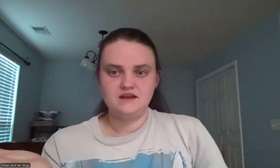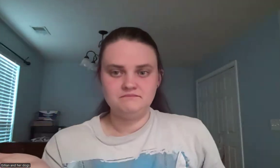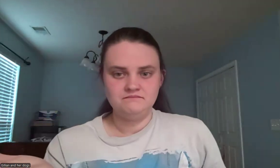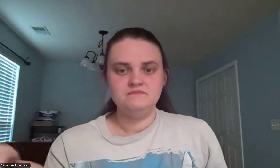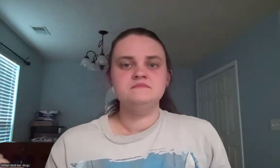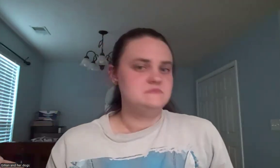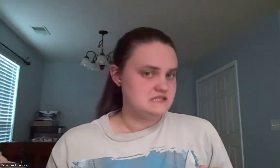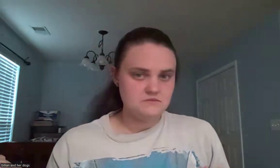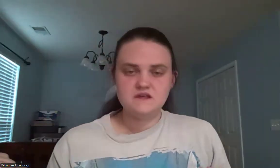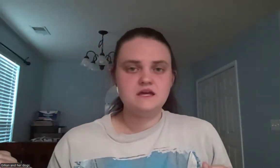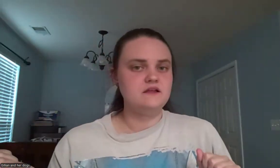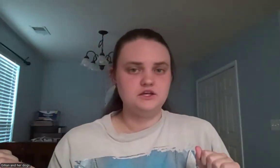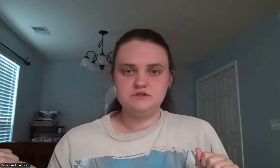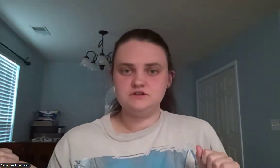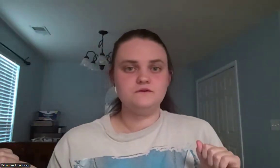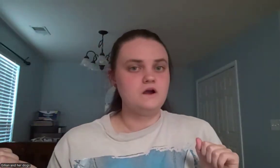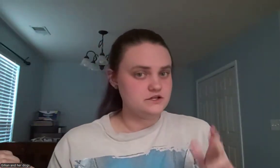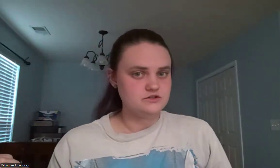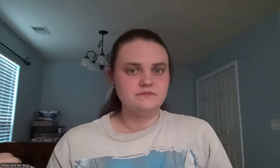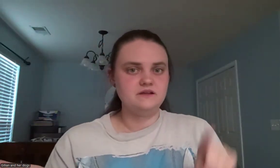Okay. Same thing like you would do for 100,000,000.